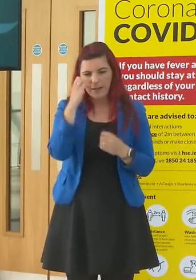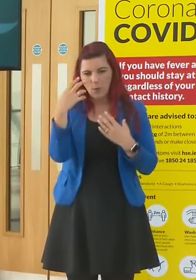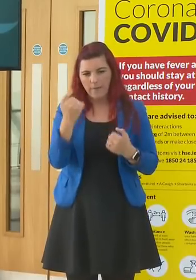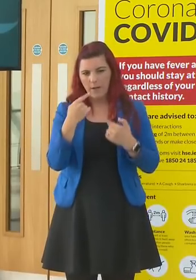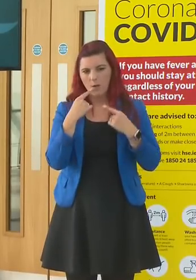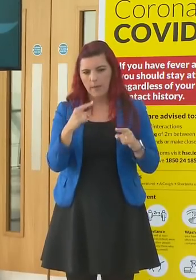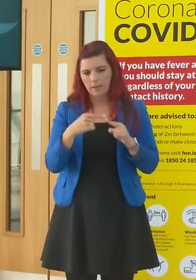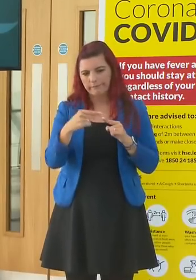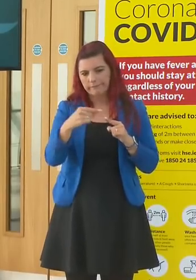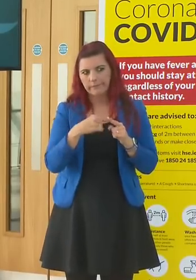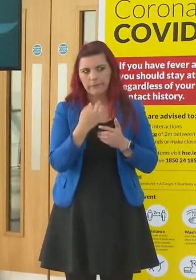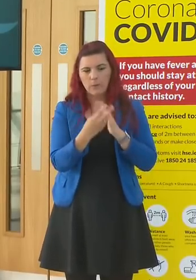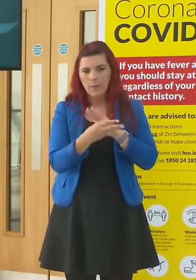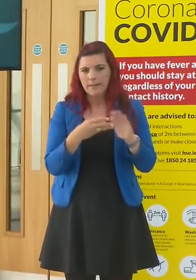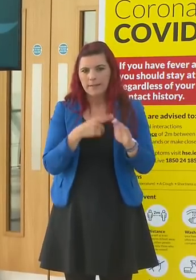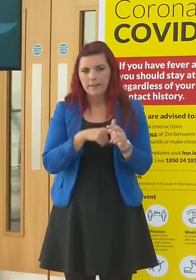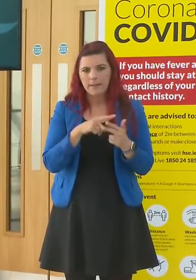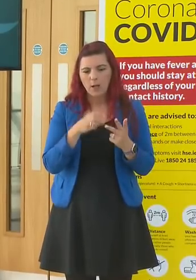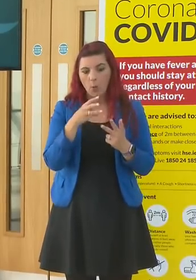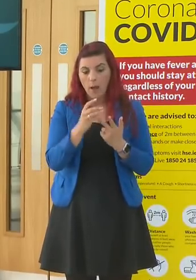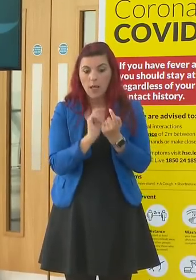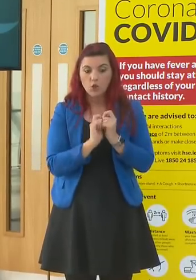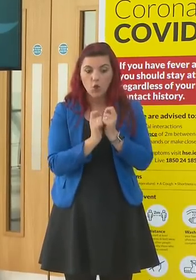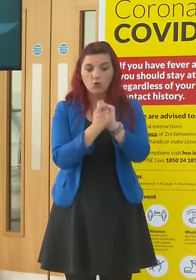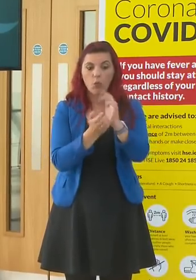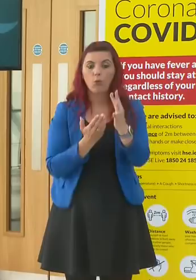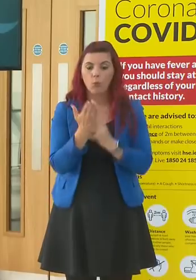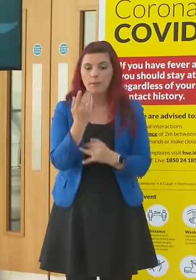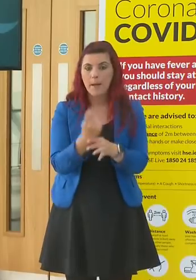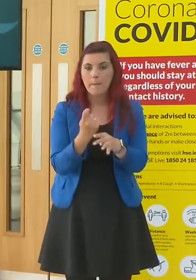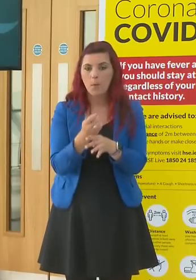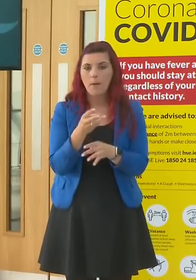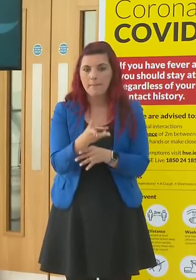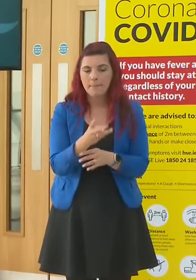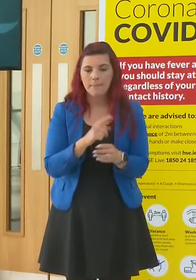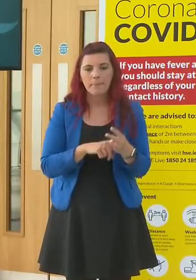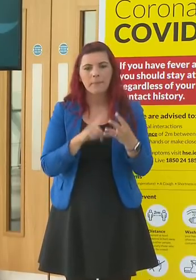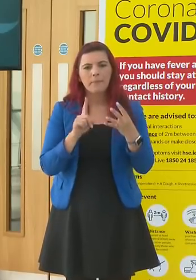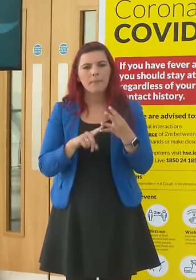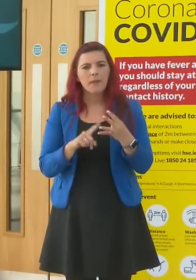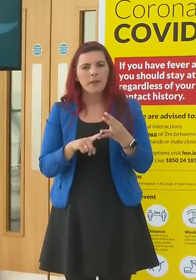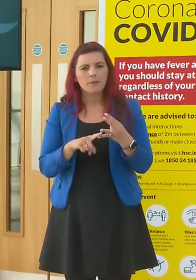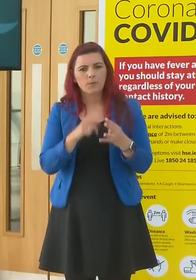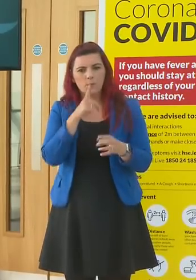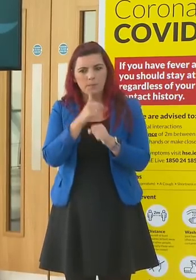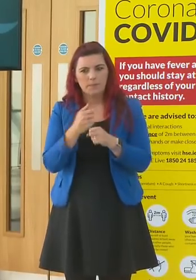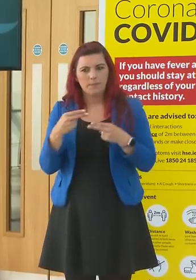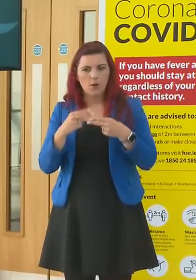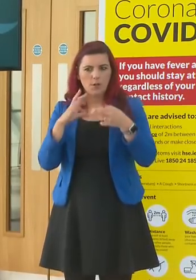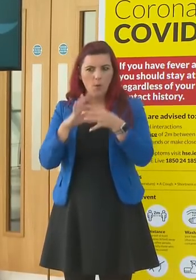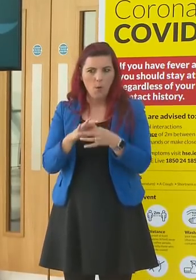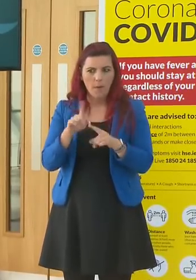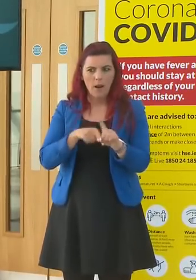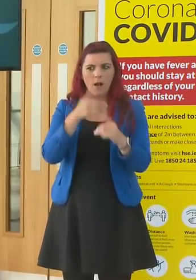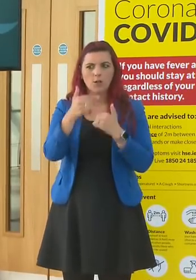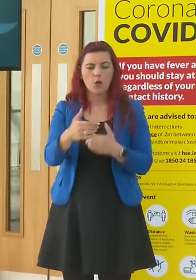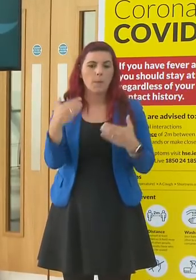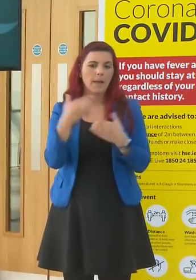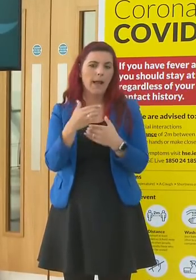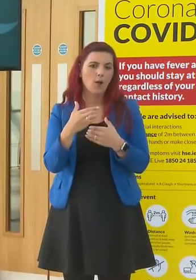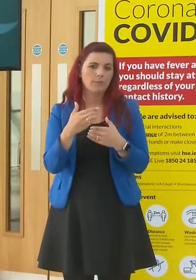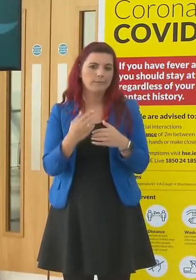adjusted as we progress over the coming weeks and months. And finally, in terms of nursing homes and long-term care facilities in